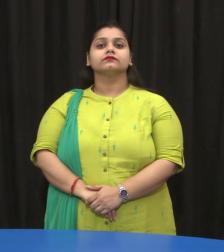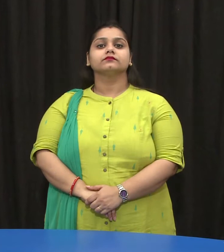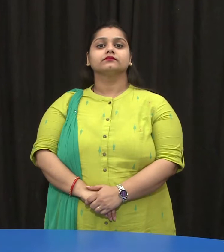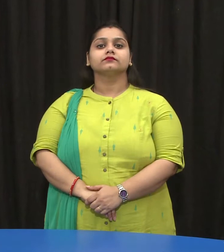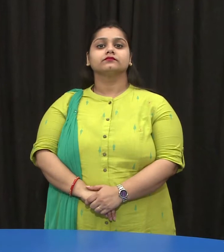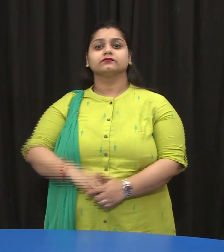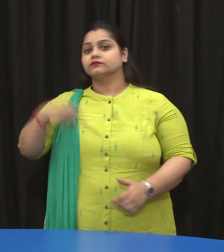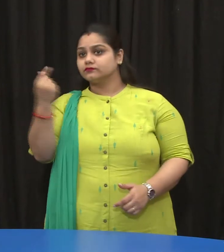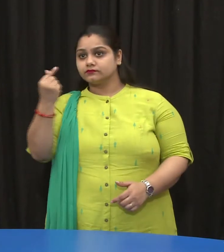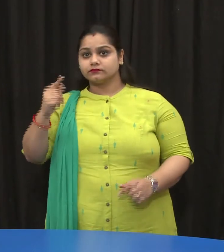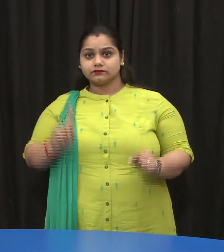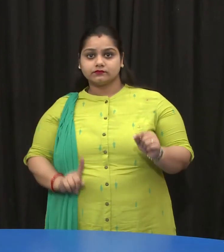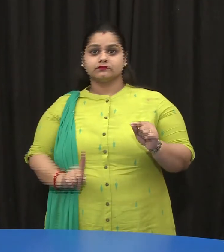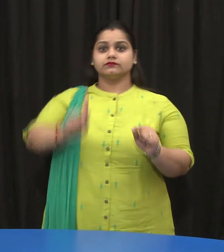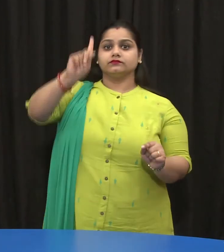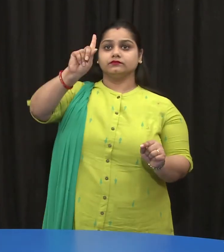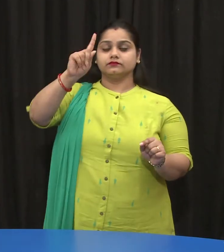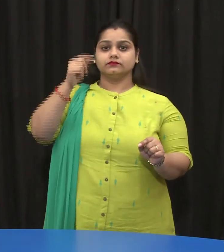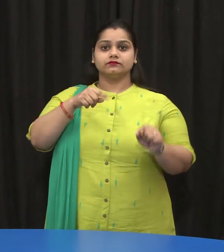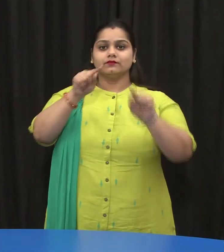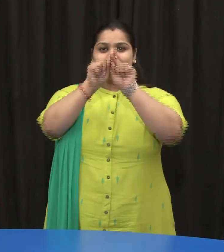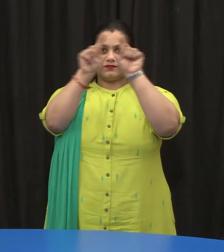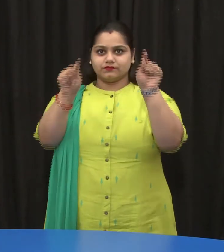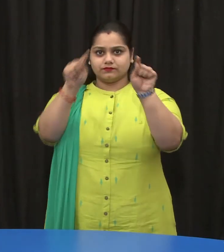using up and down arrow keys.